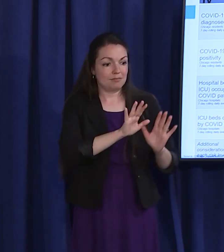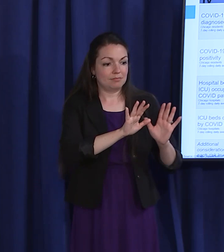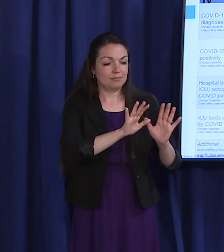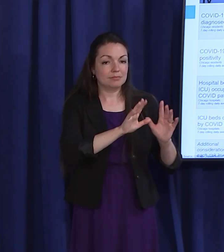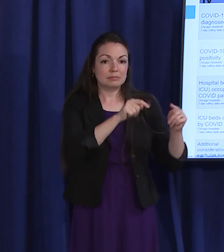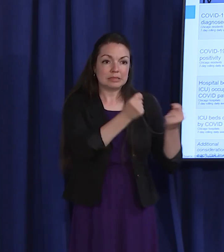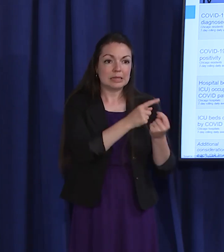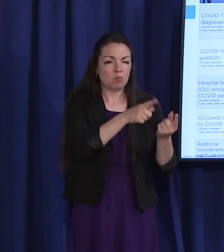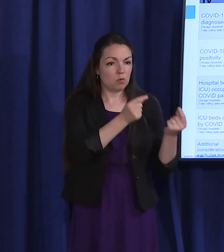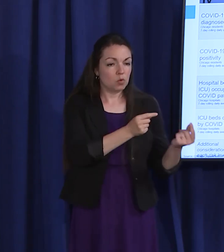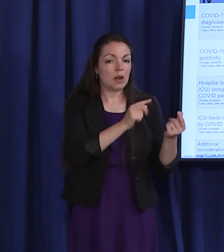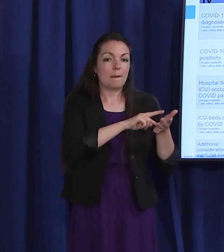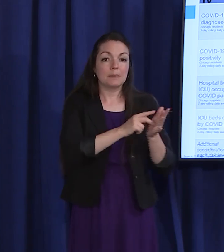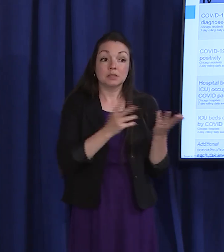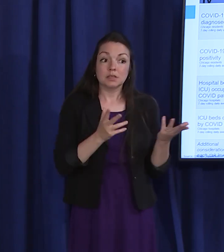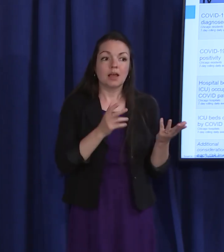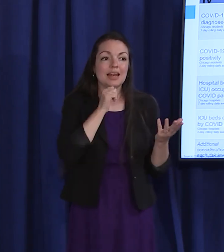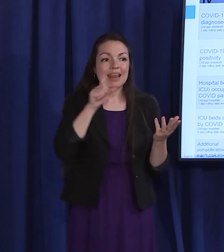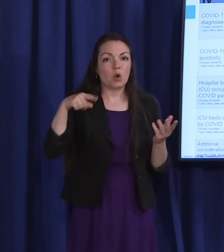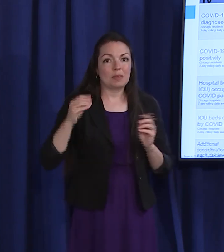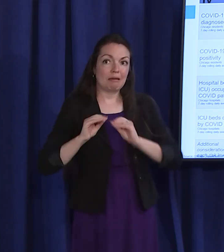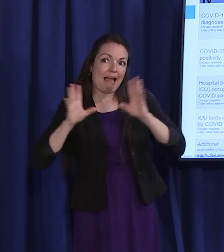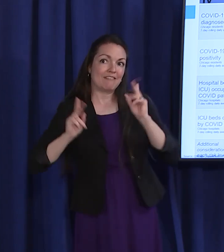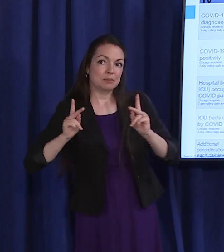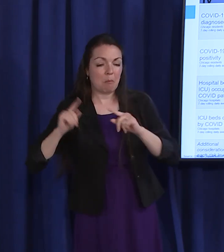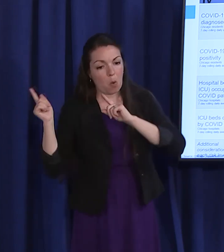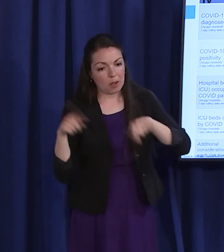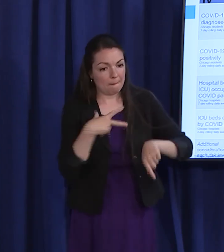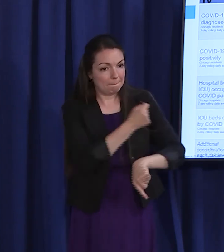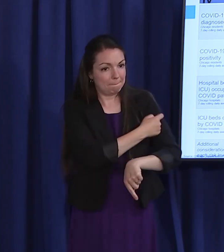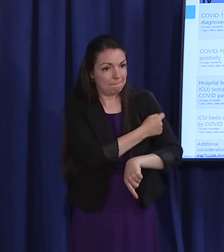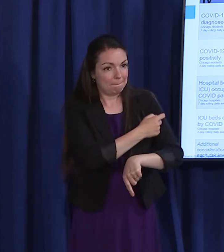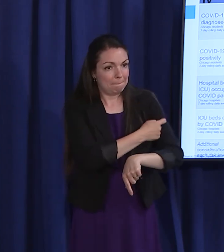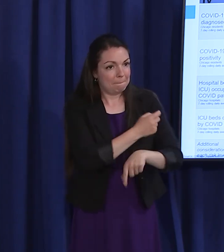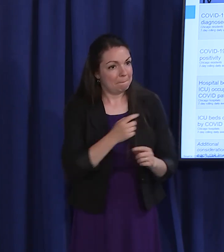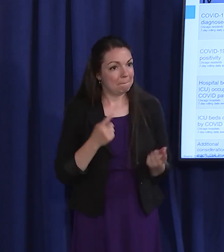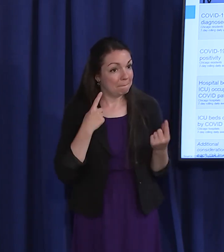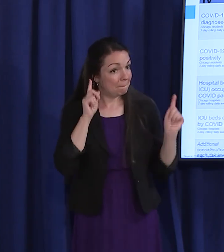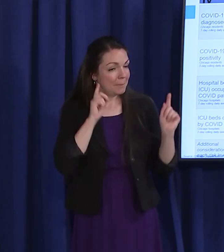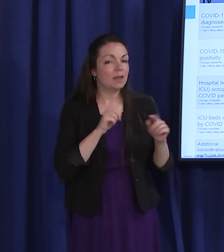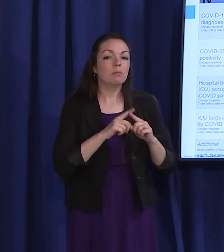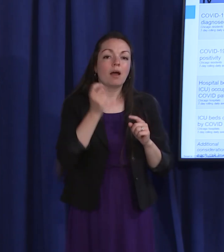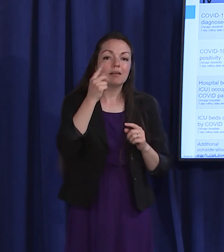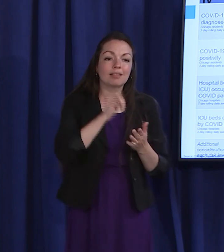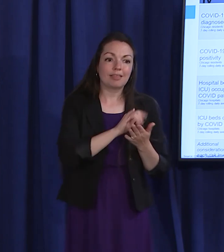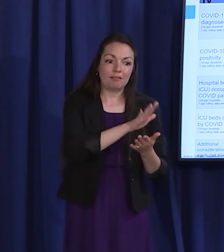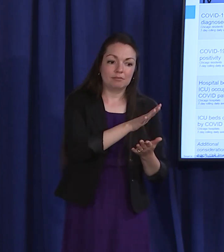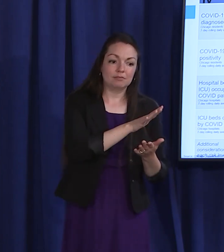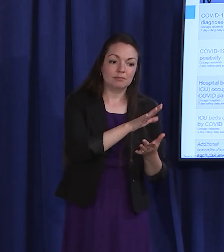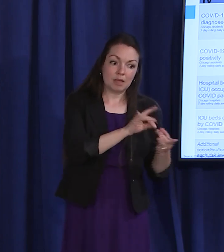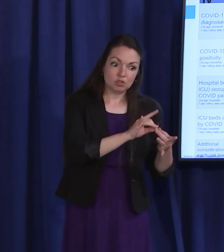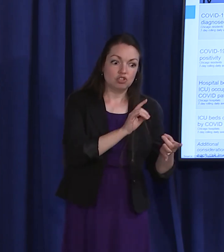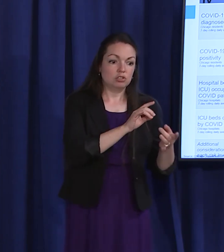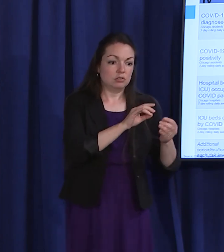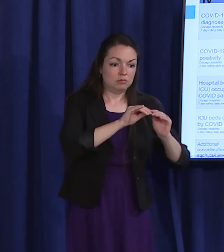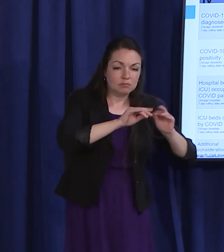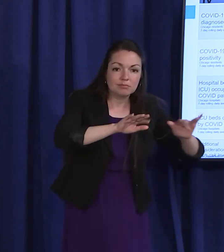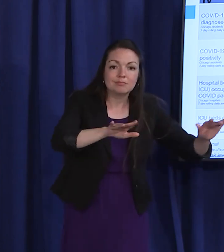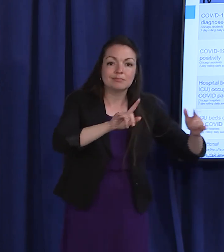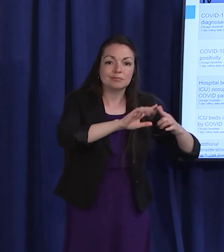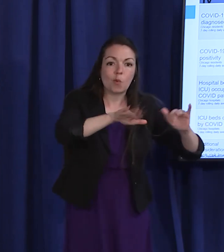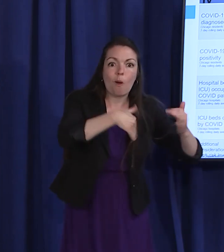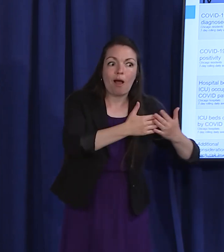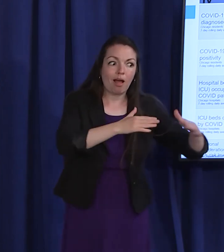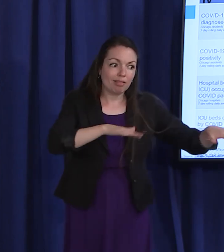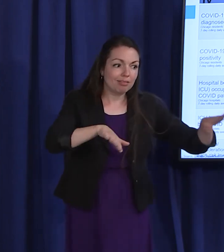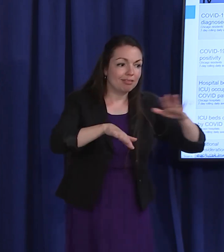tells me that it wasn't just the obvious people maybe coming to get vaccinated, that message was getting through across all communities. And when